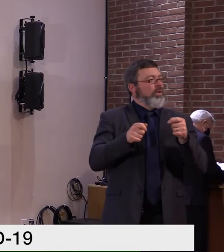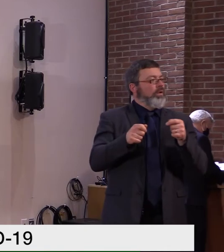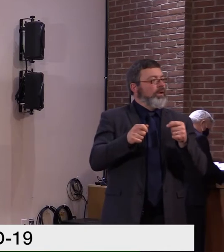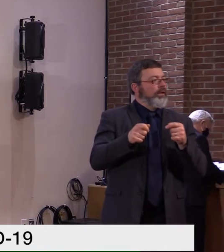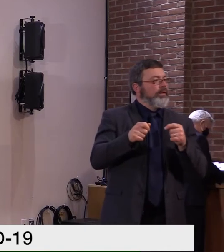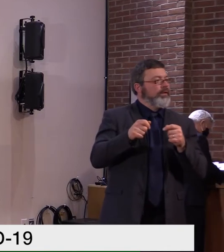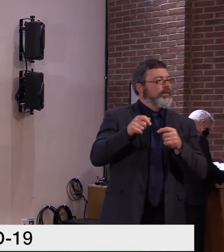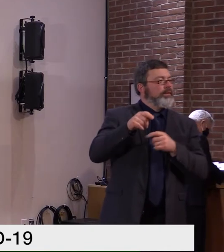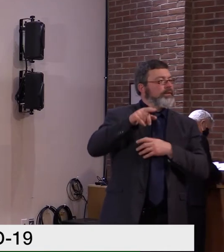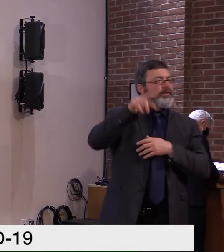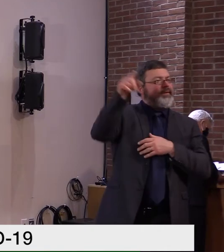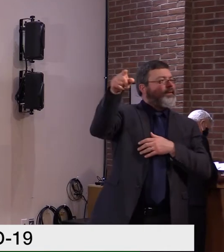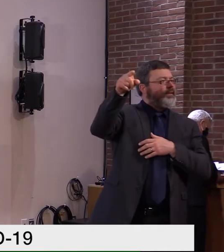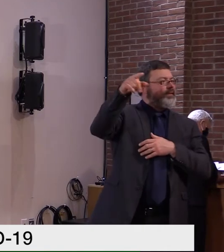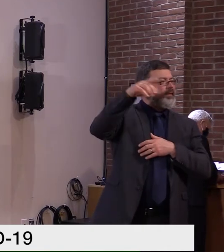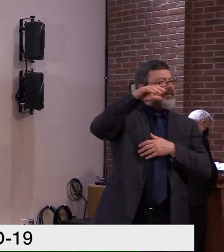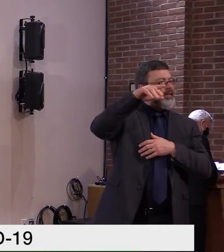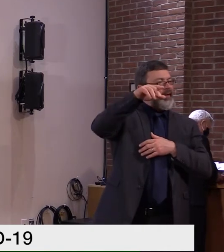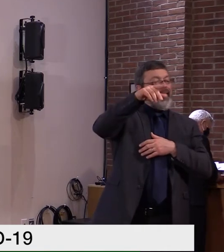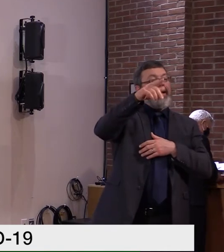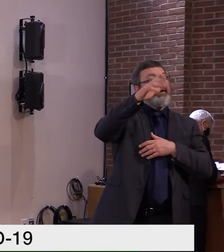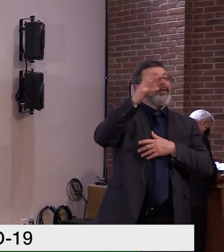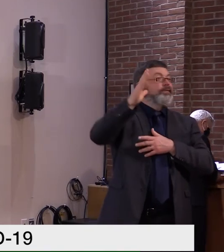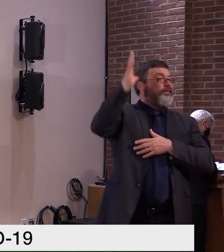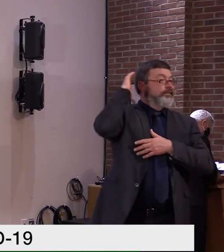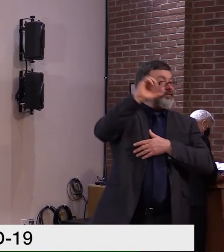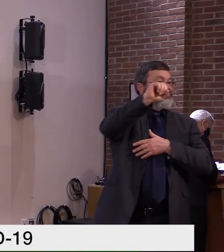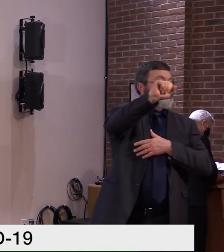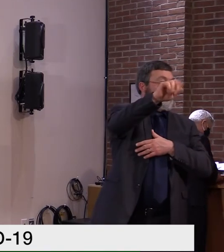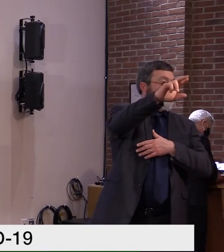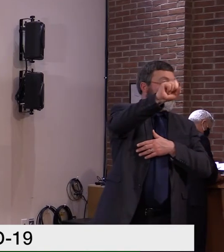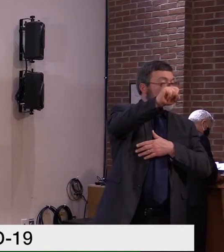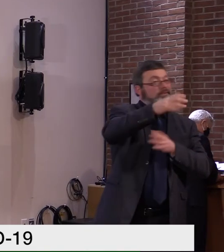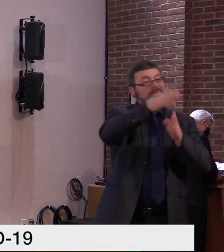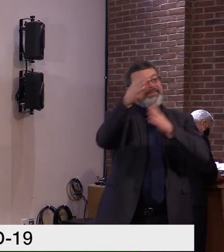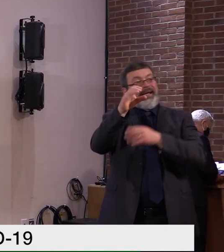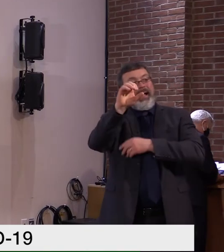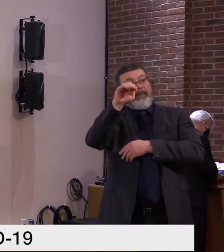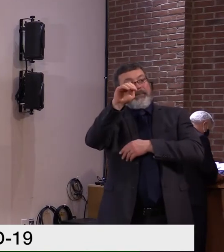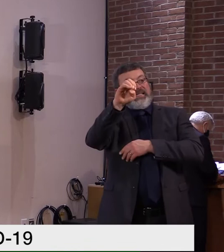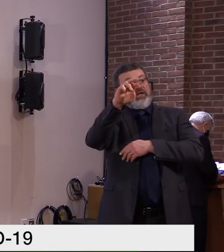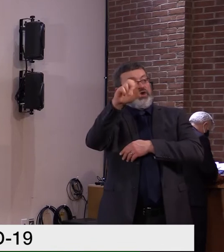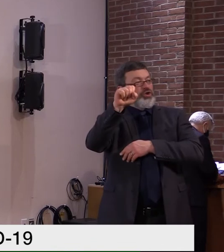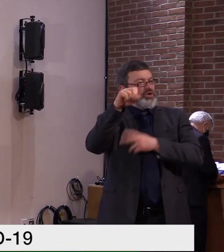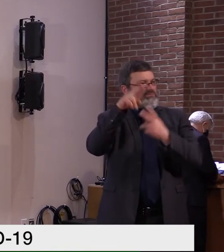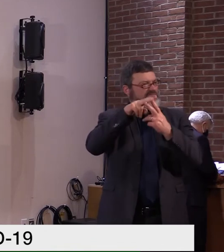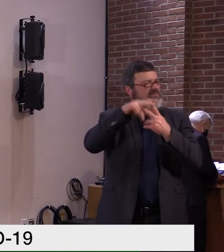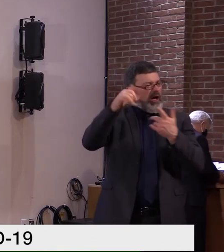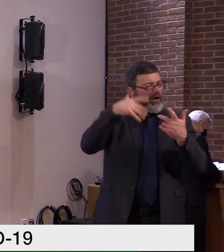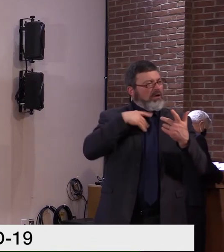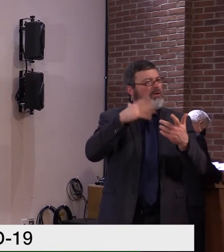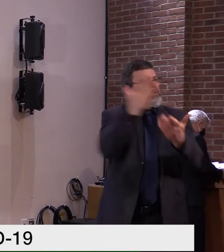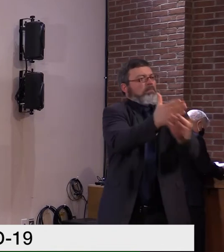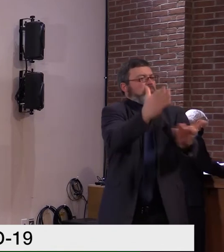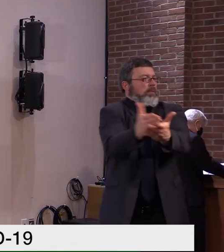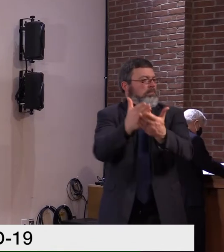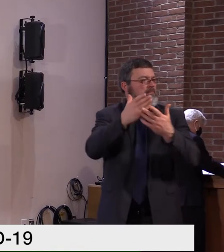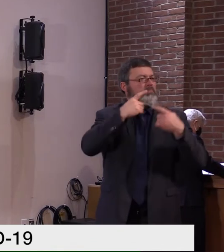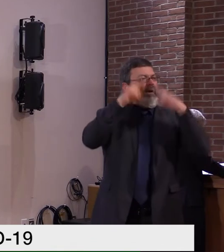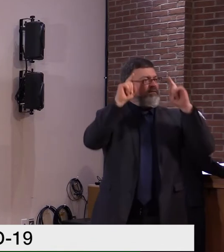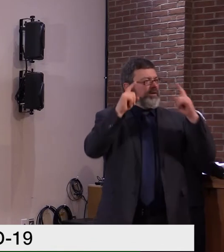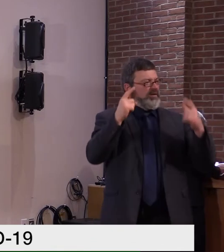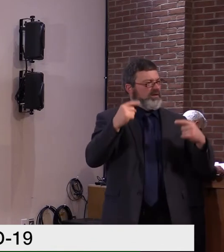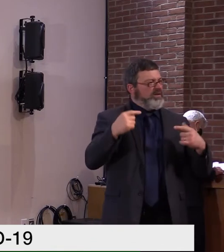frame. But with this one, we still don't seem to know. We don't, they haven't proven that it's zoonotic